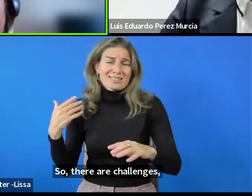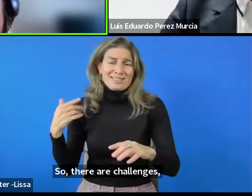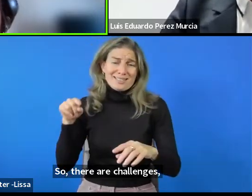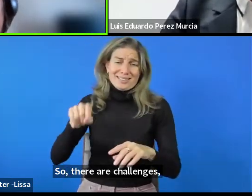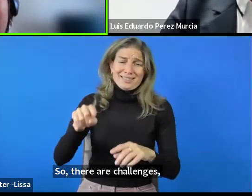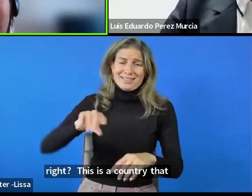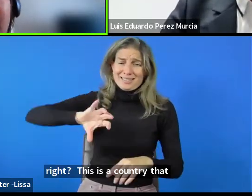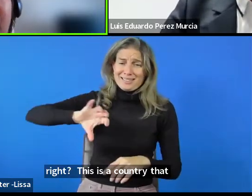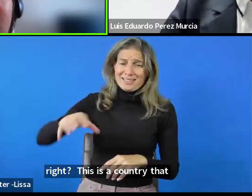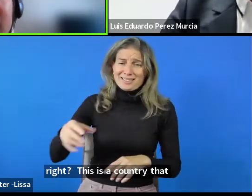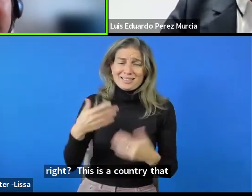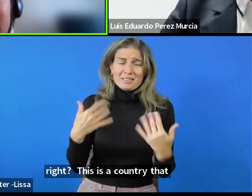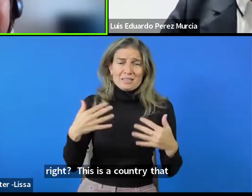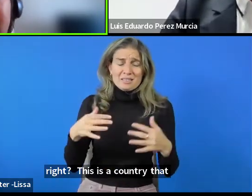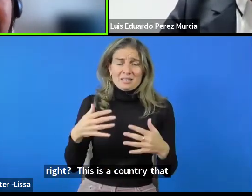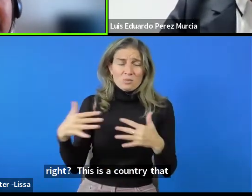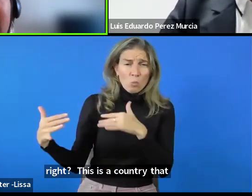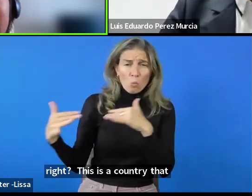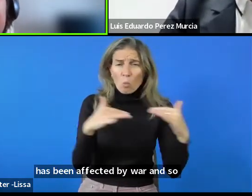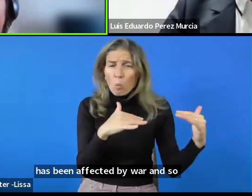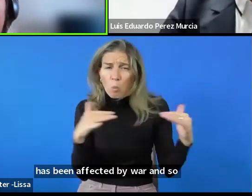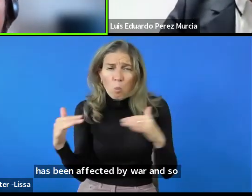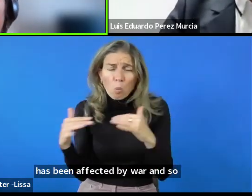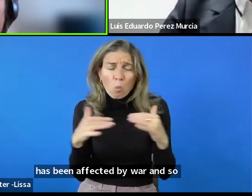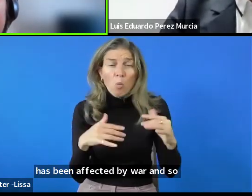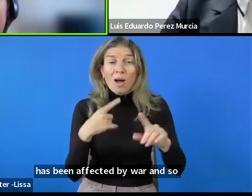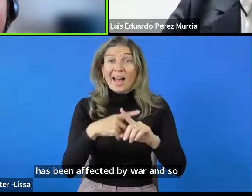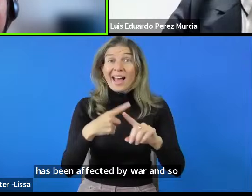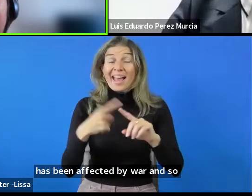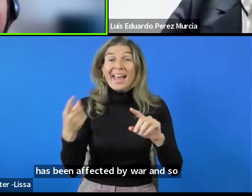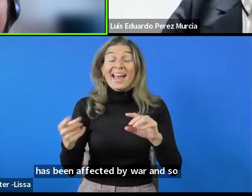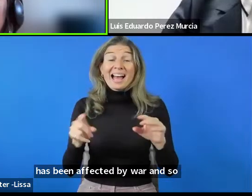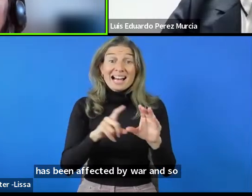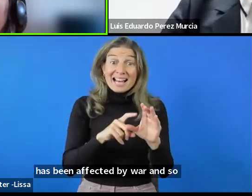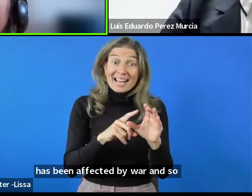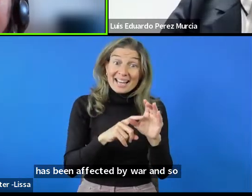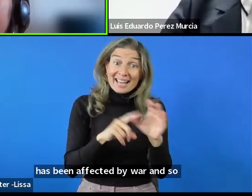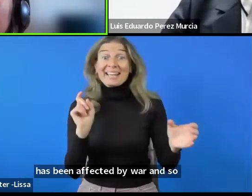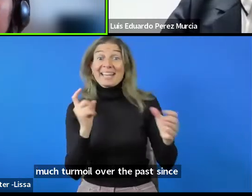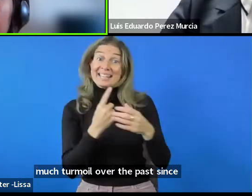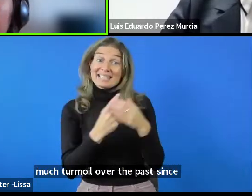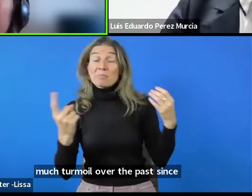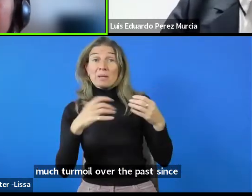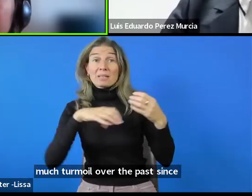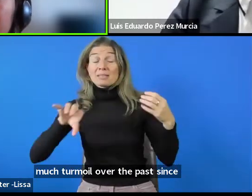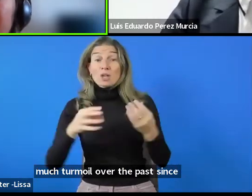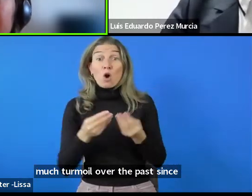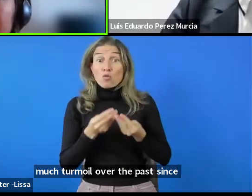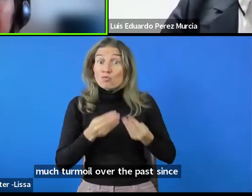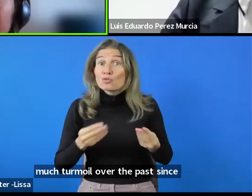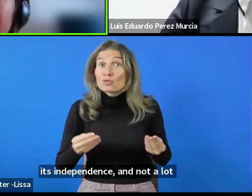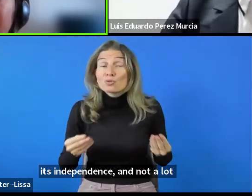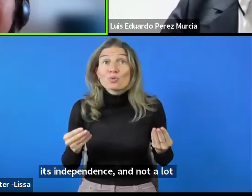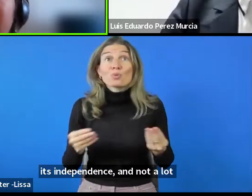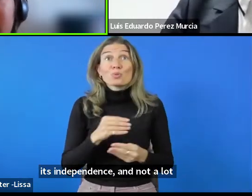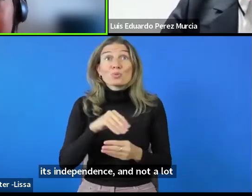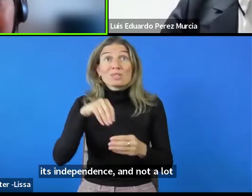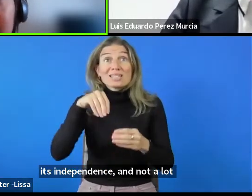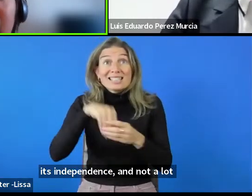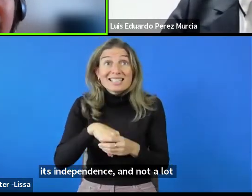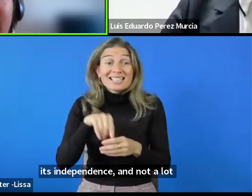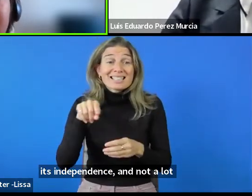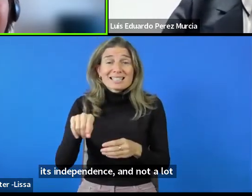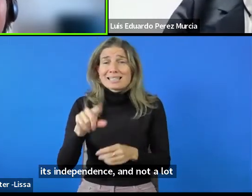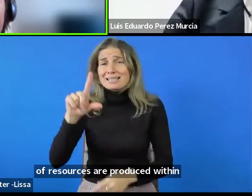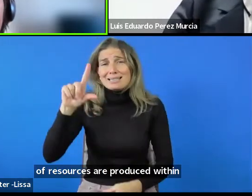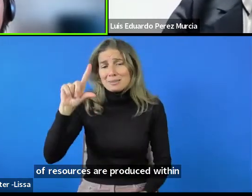much turmoil over the past since its independence, and not a lot of resources are produced within the country, right? So they depend